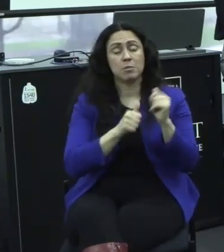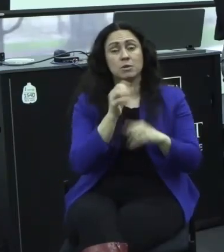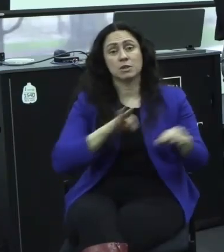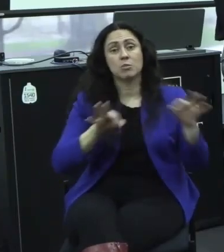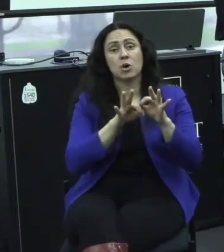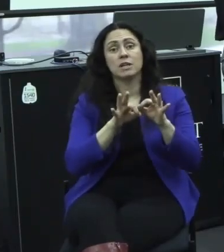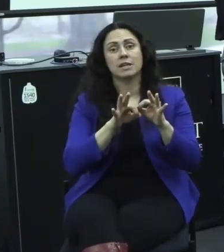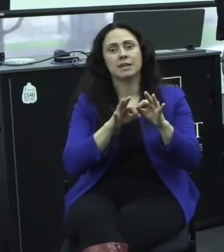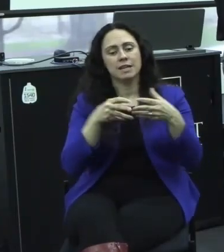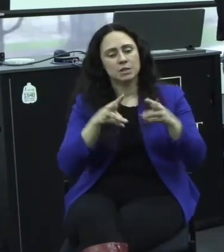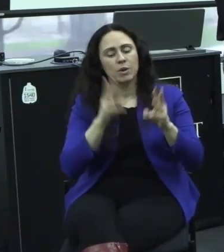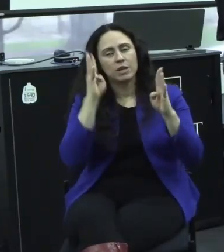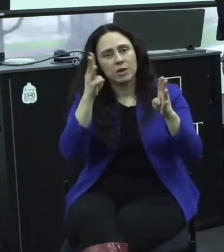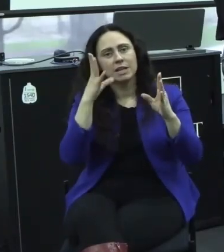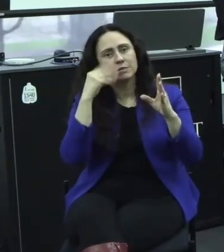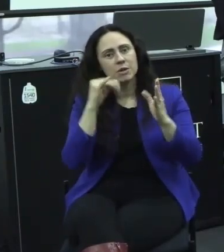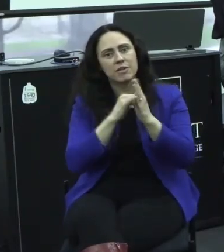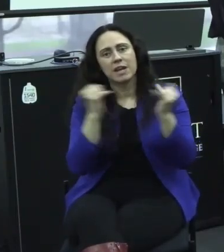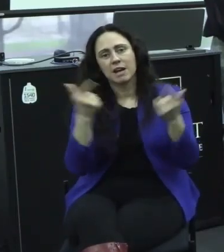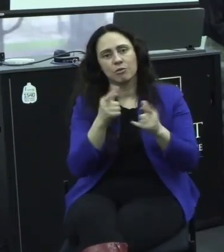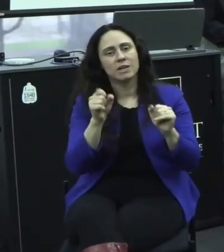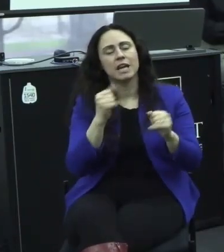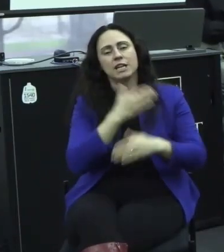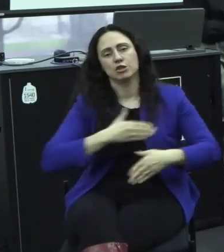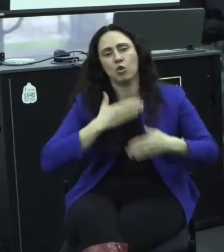way to create experiences that every person can enjoy.